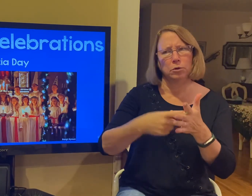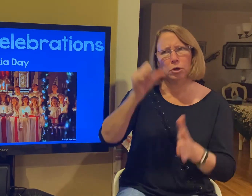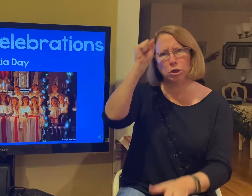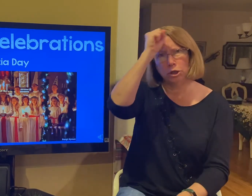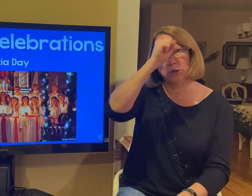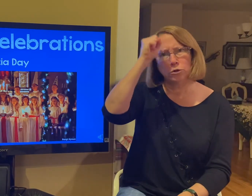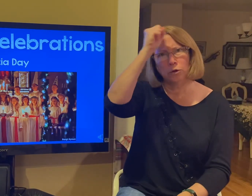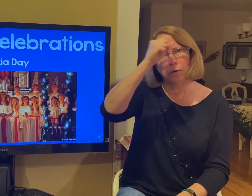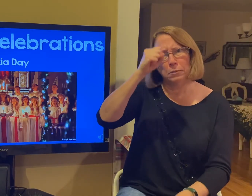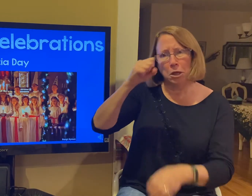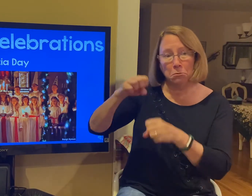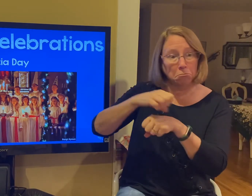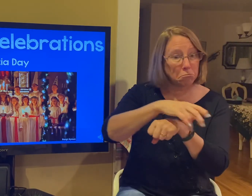spread to Denmark and Finland.